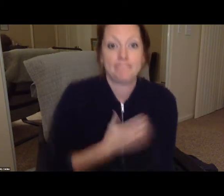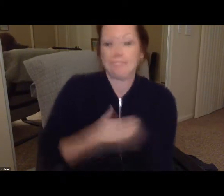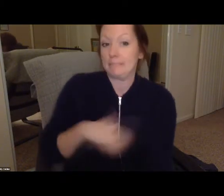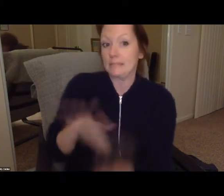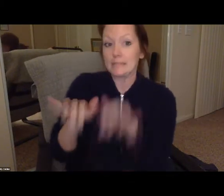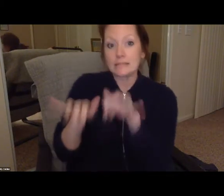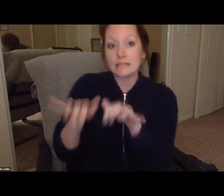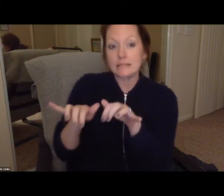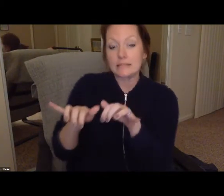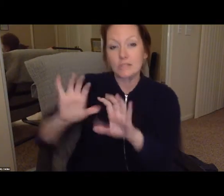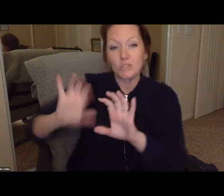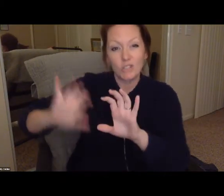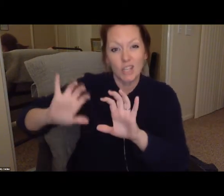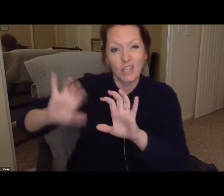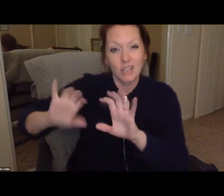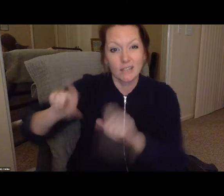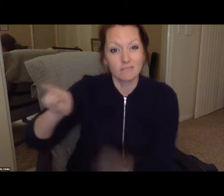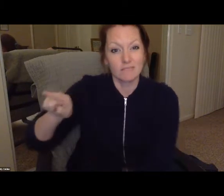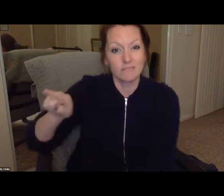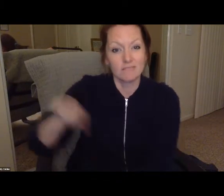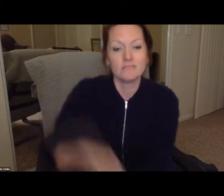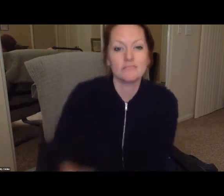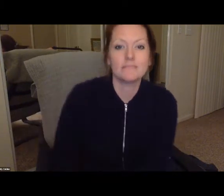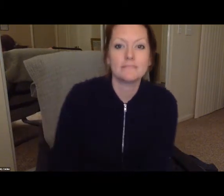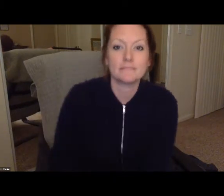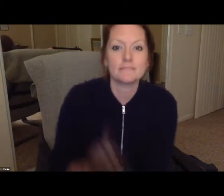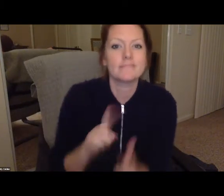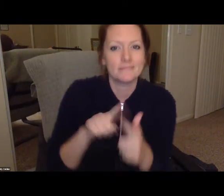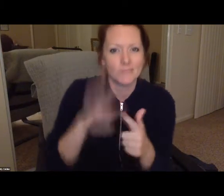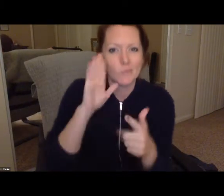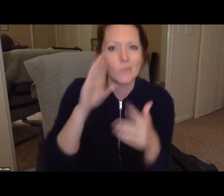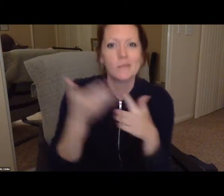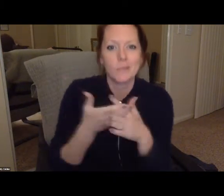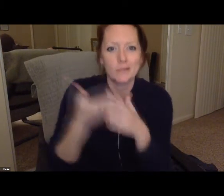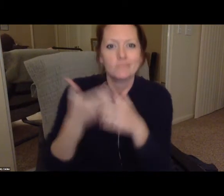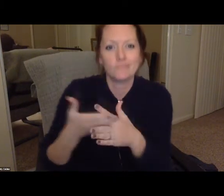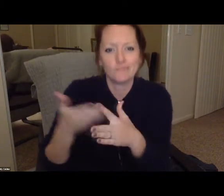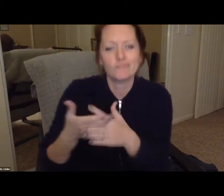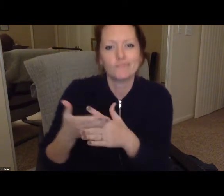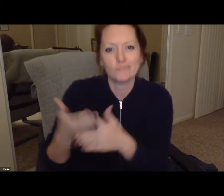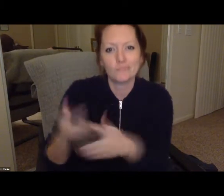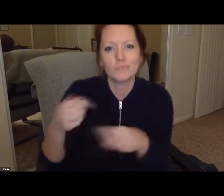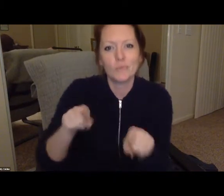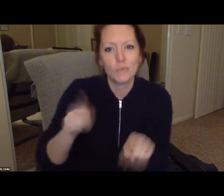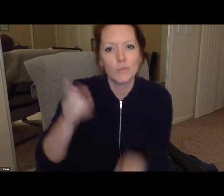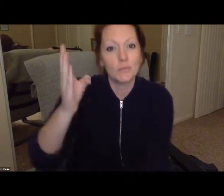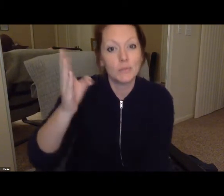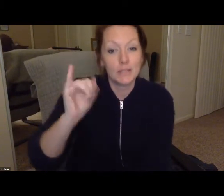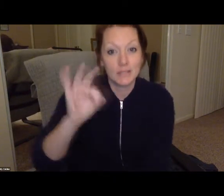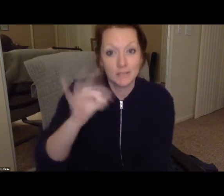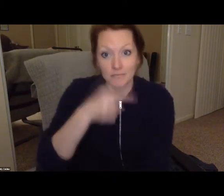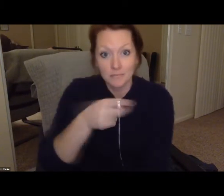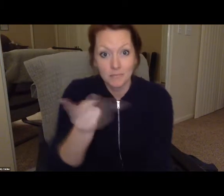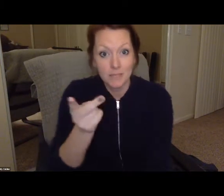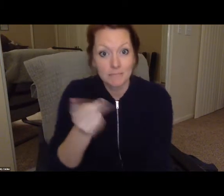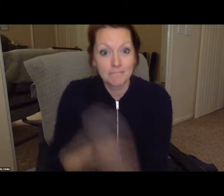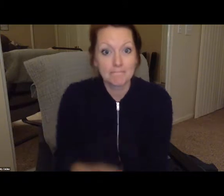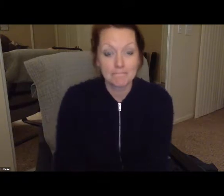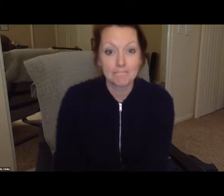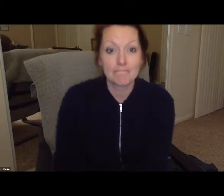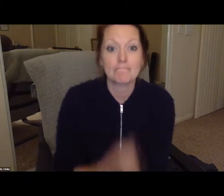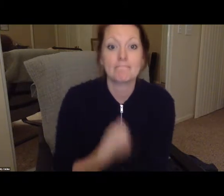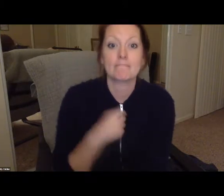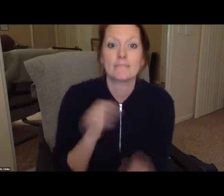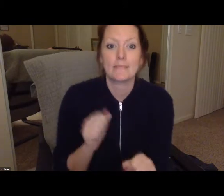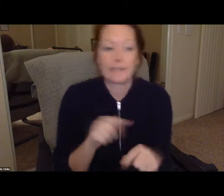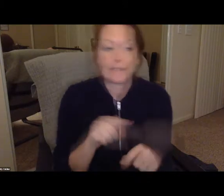chat, and we'll take breaks during the presentation. Dan and Carolyn, if that's okay with you, I can maybe break in and